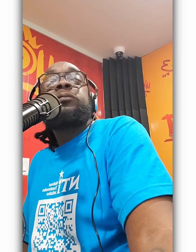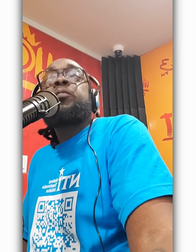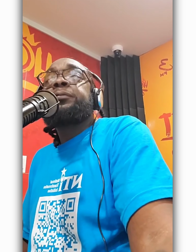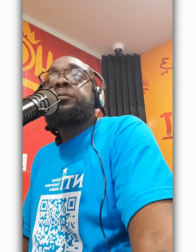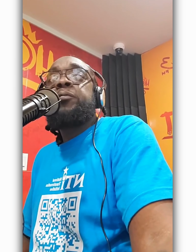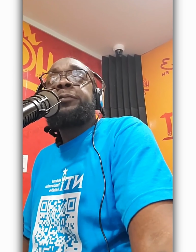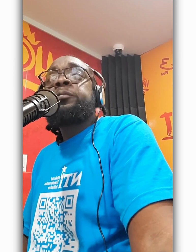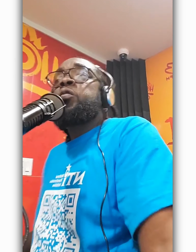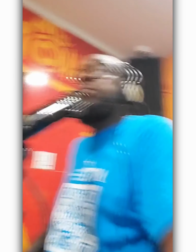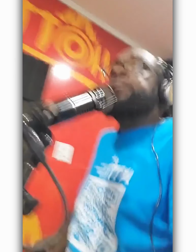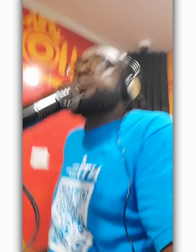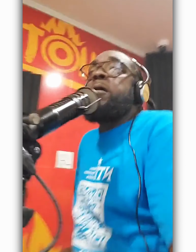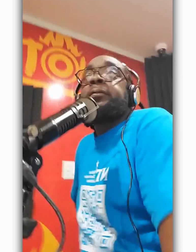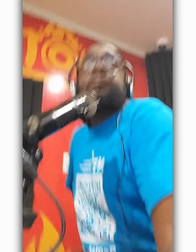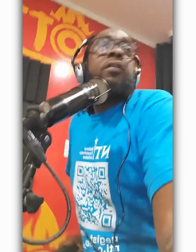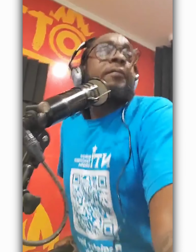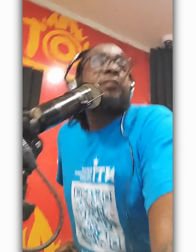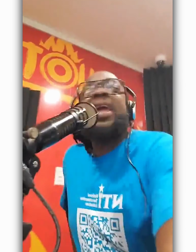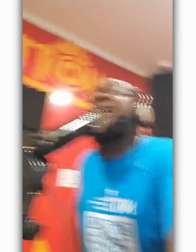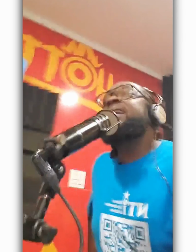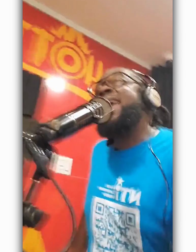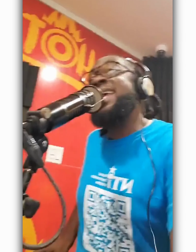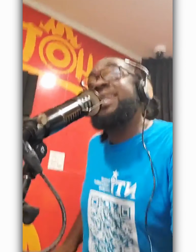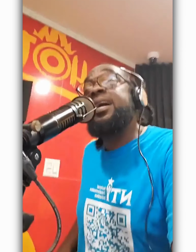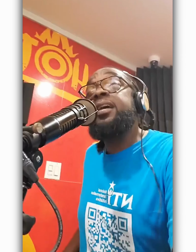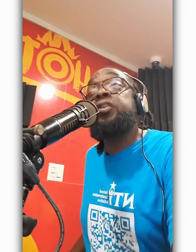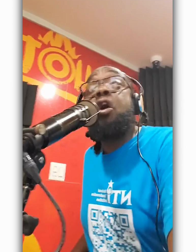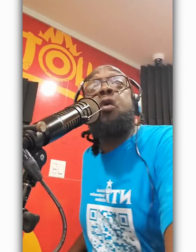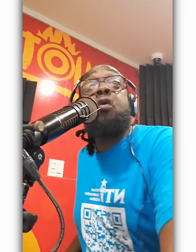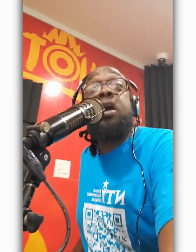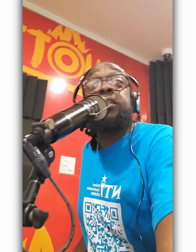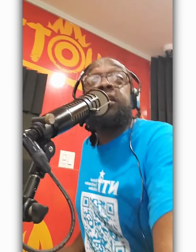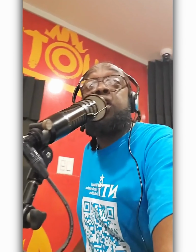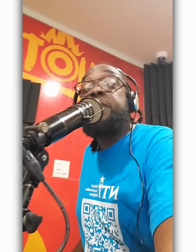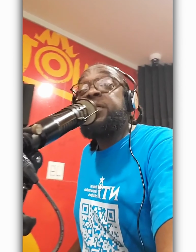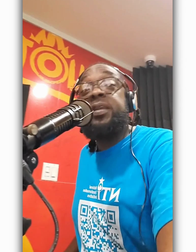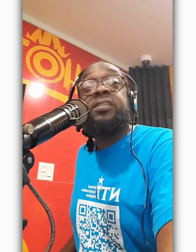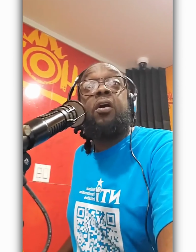and transforming things. So the NTI could definitely make that happen. And nti.org.bb, Scott.